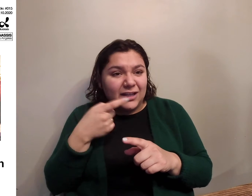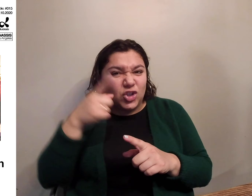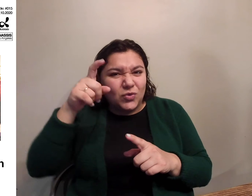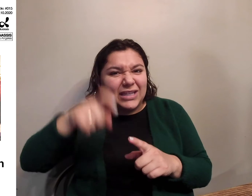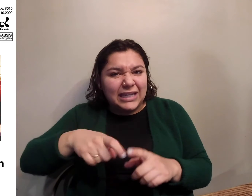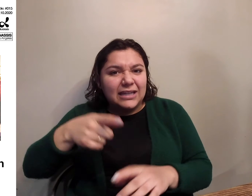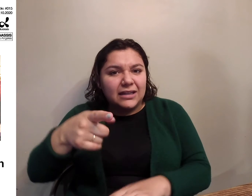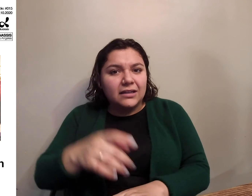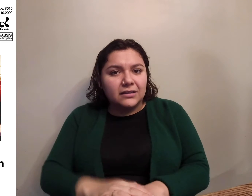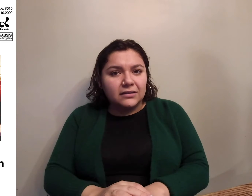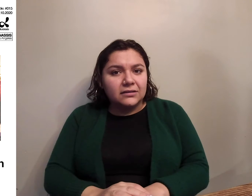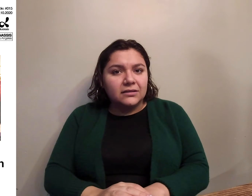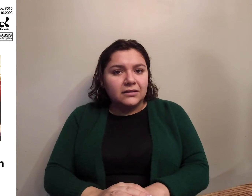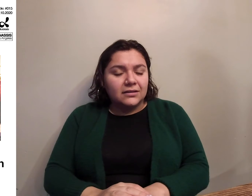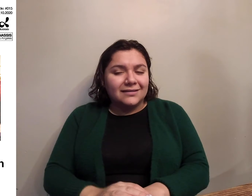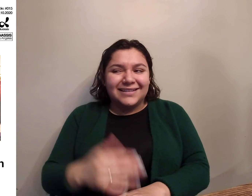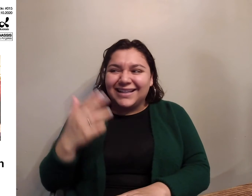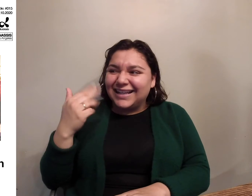it.